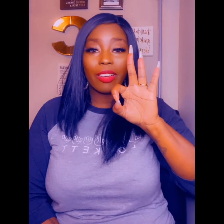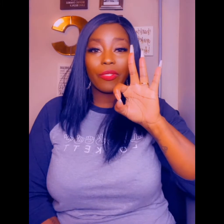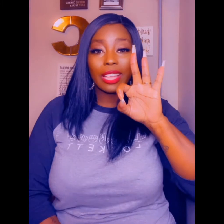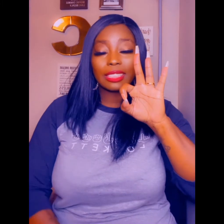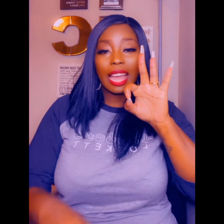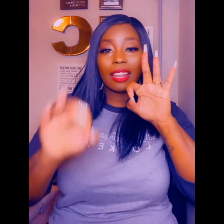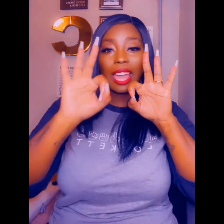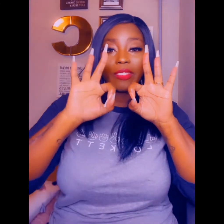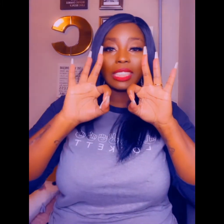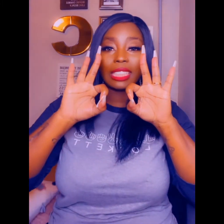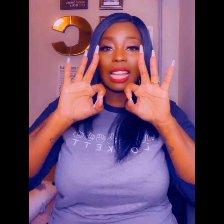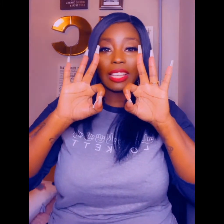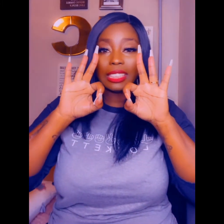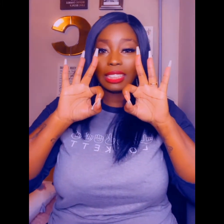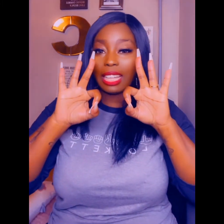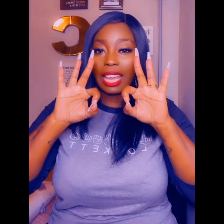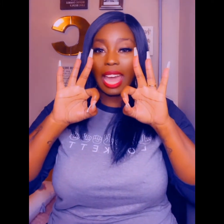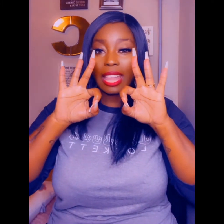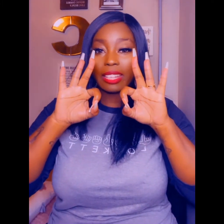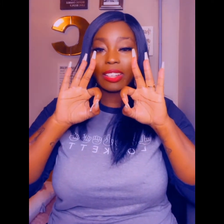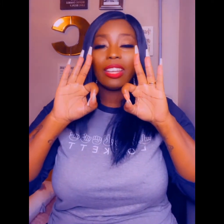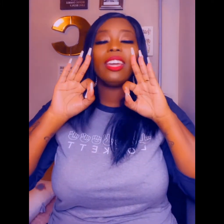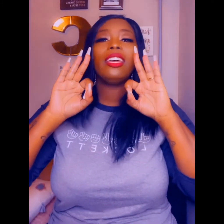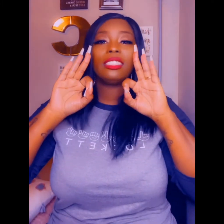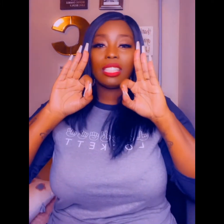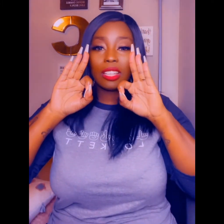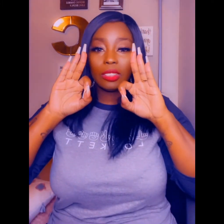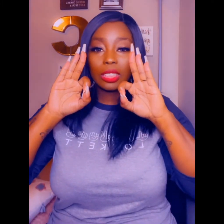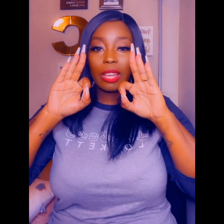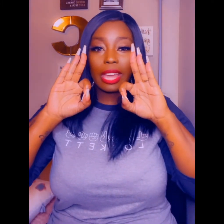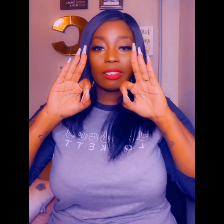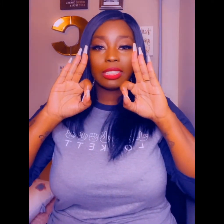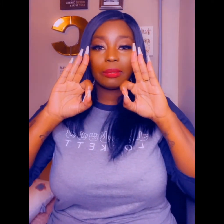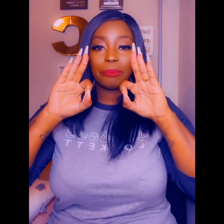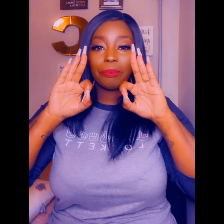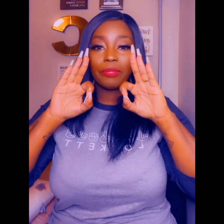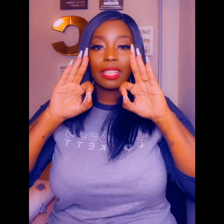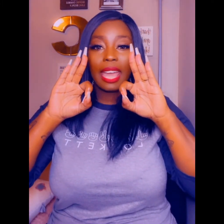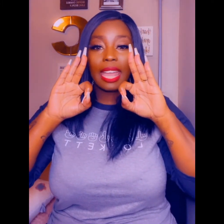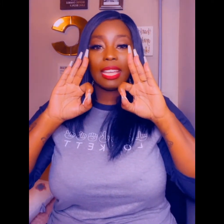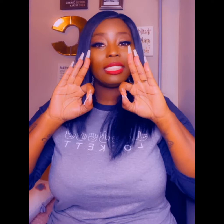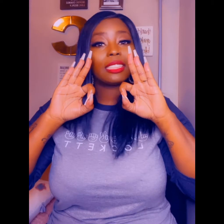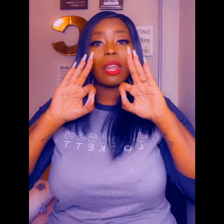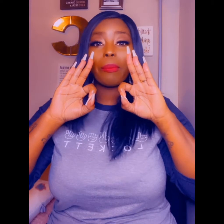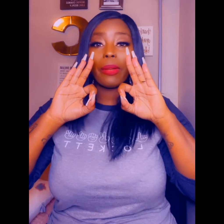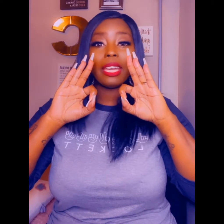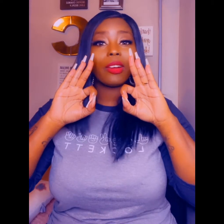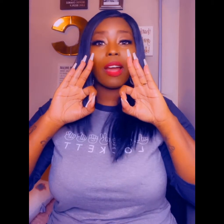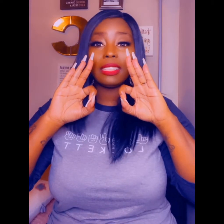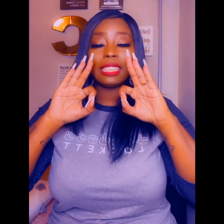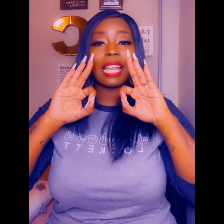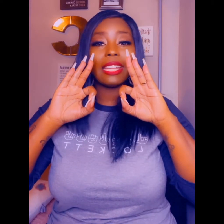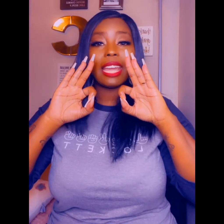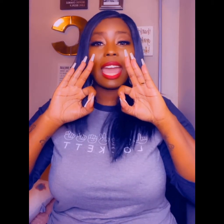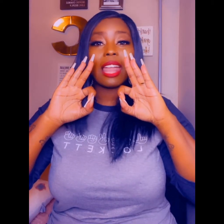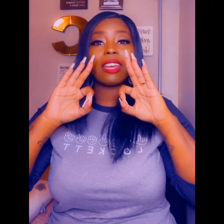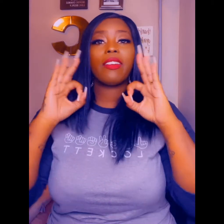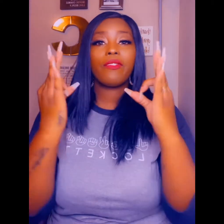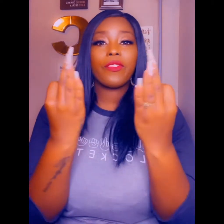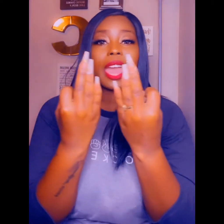in sign language, just like you just did gather. So you're going to do two F's. And then you're just going to bring it across just like you did gather.